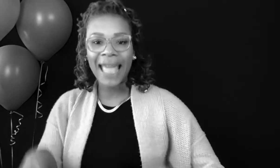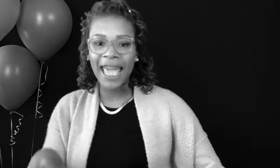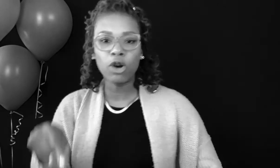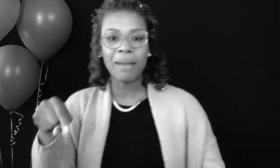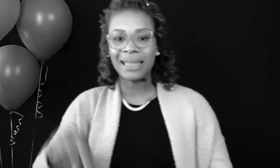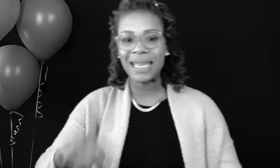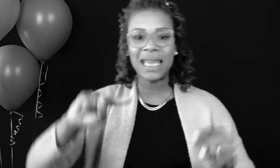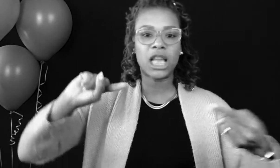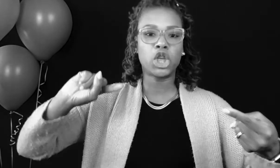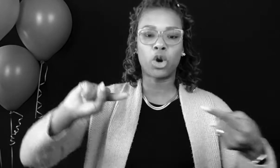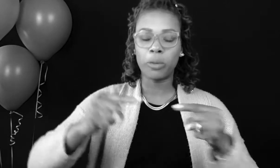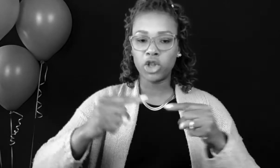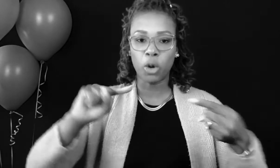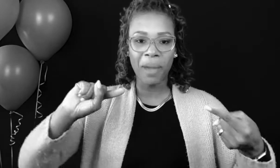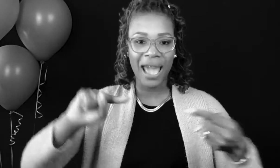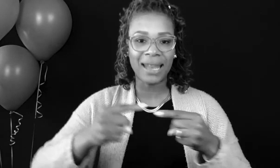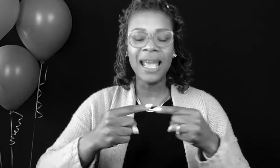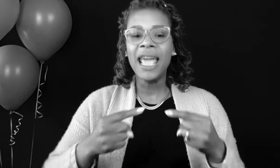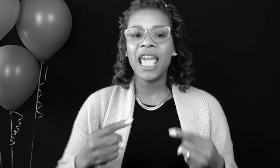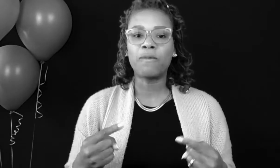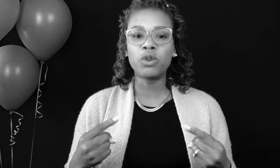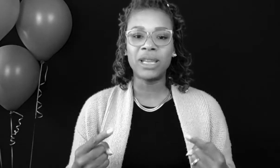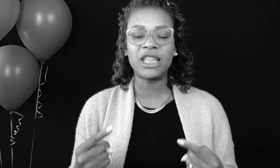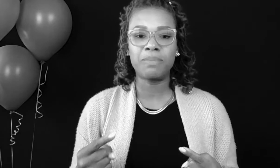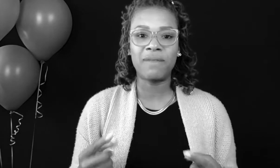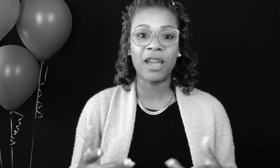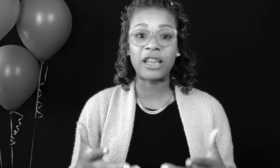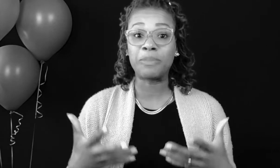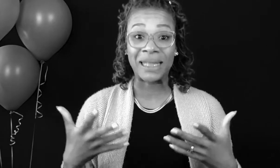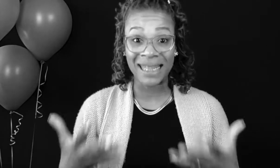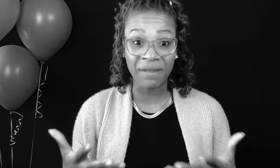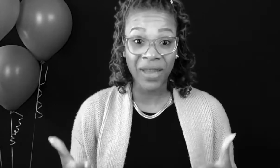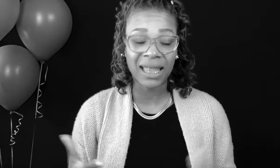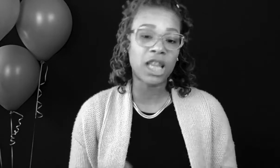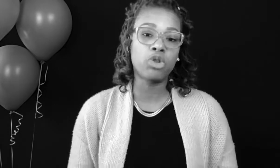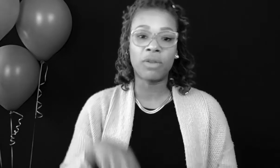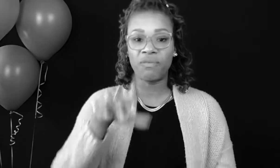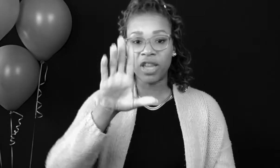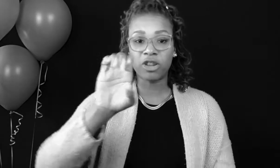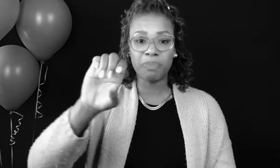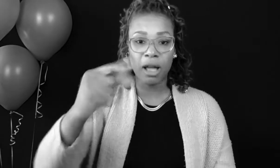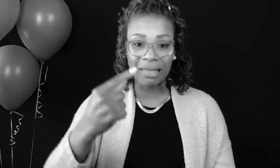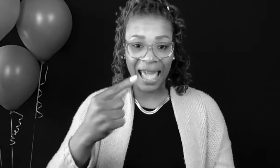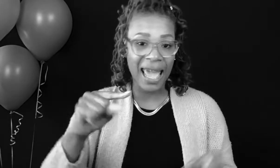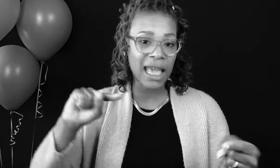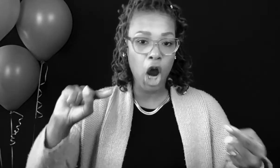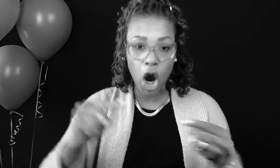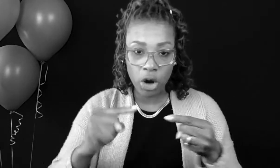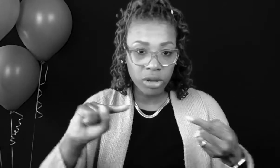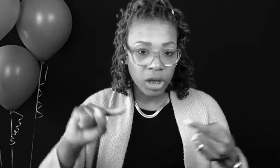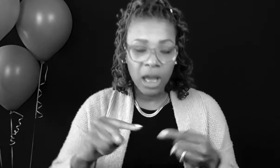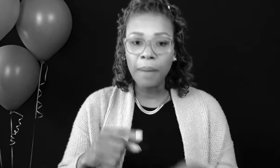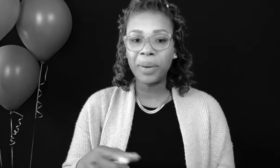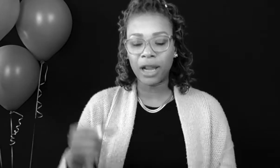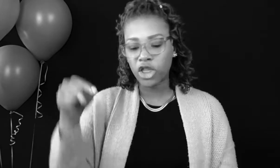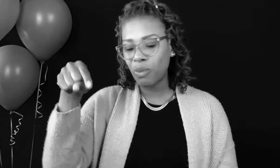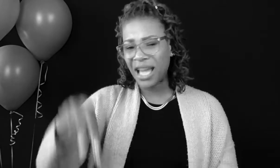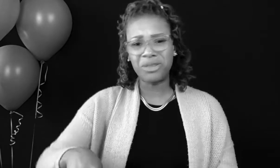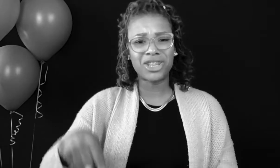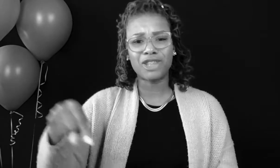or my knee and show pain. If you need to be very specific, then you can finger spell leg hurt. But otherwise, you can just point